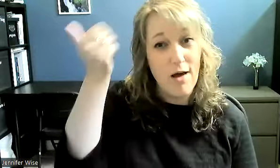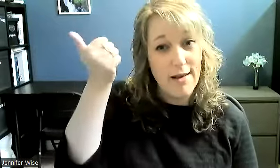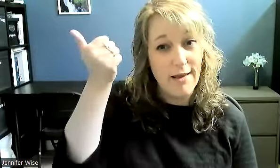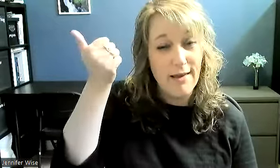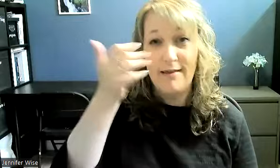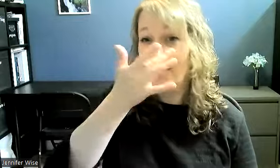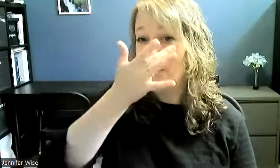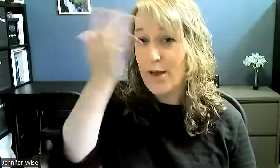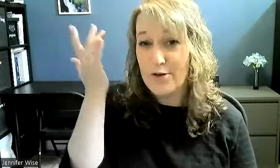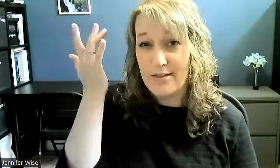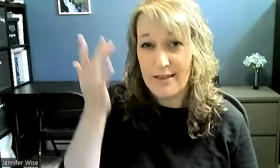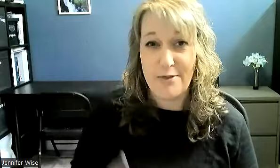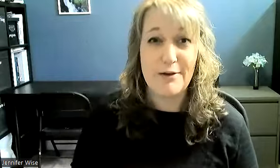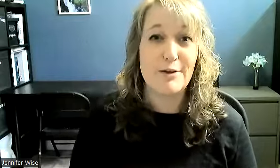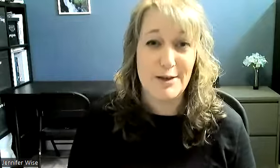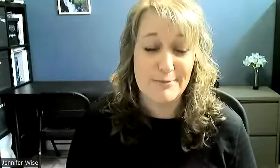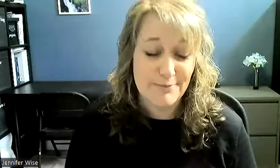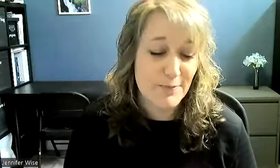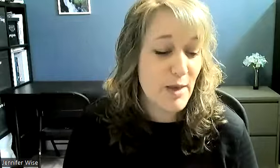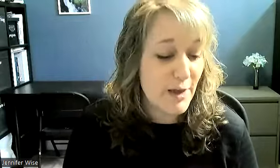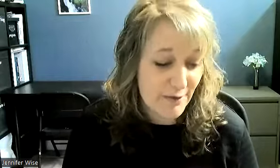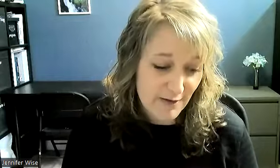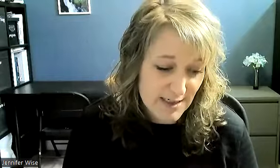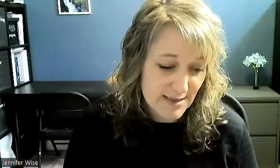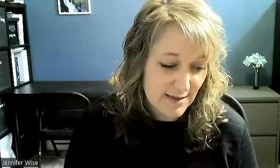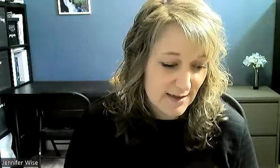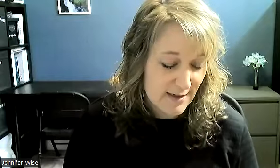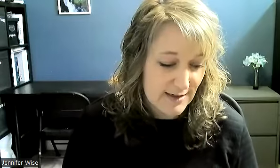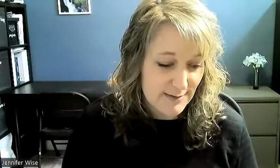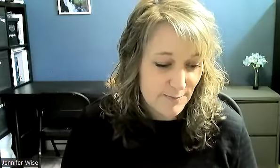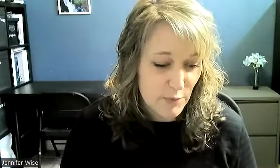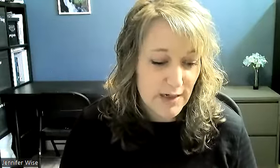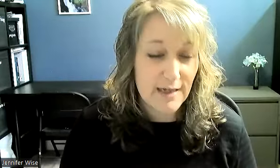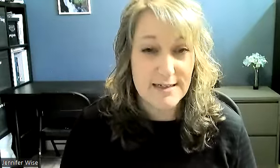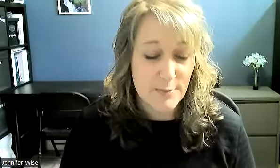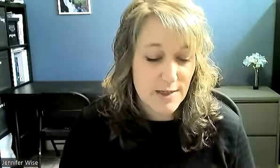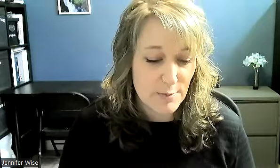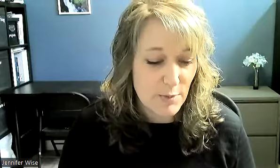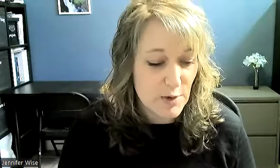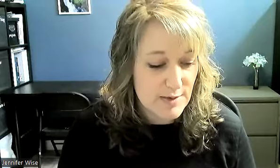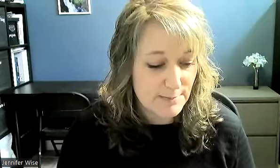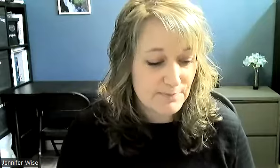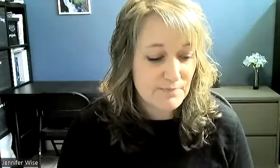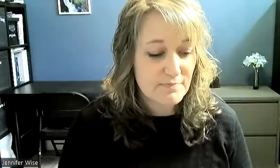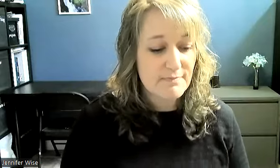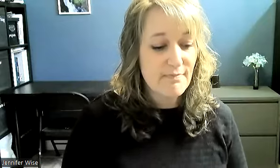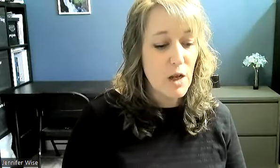one better than the other, you can pick your favorite, but recognize them when other people use them. All